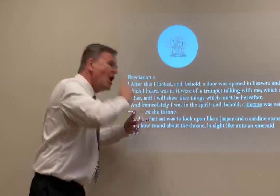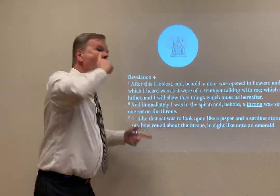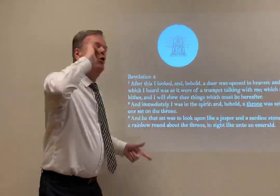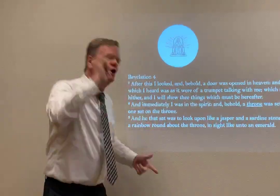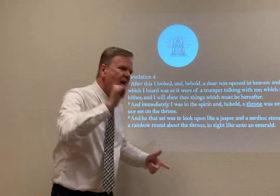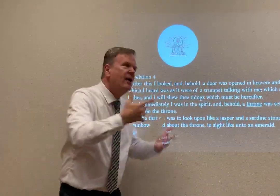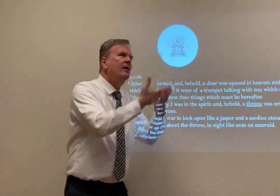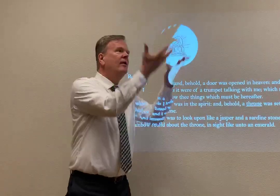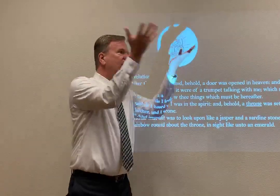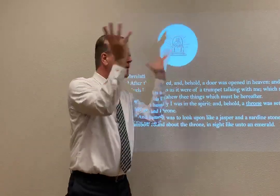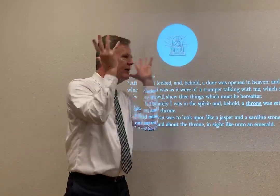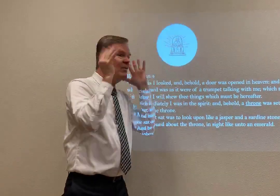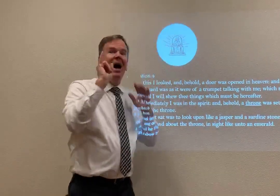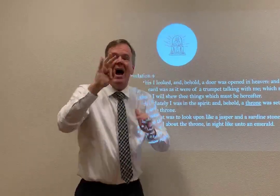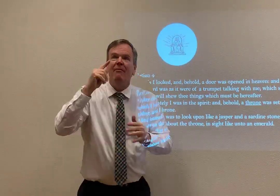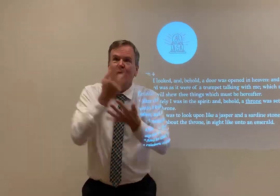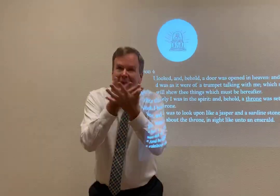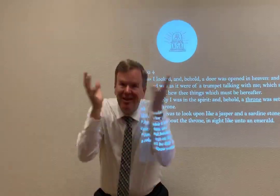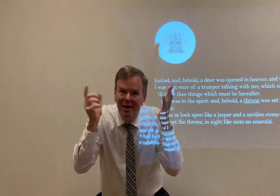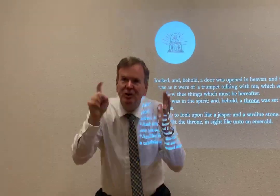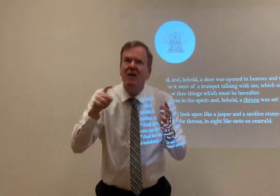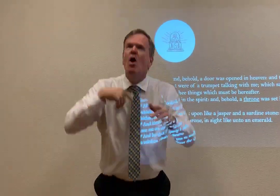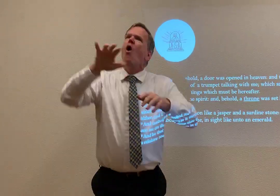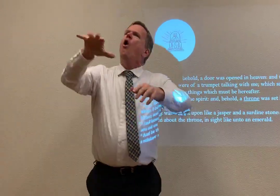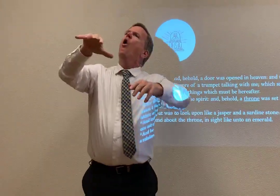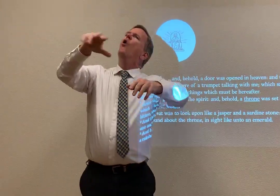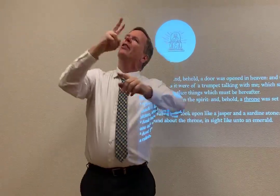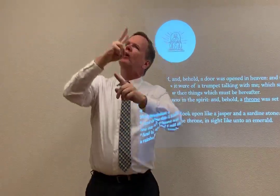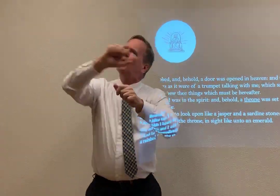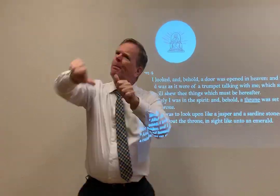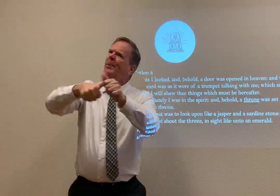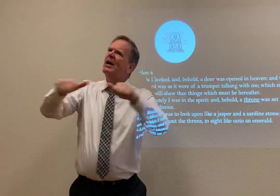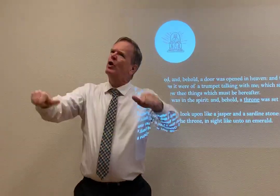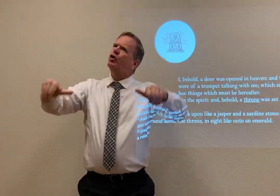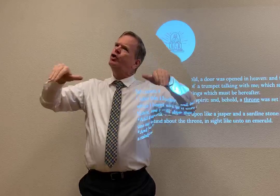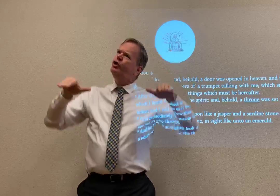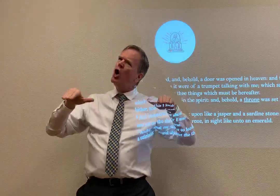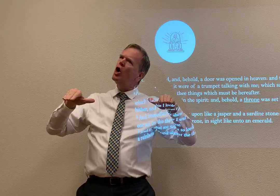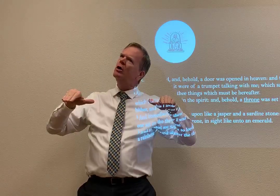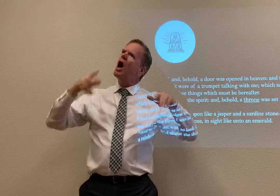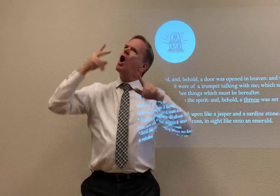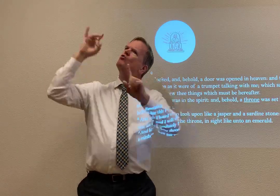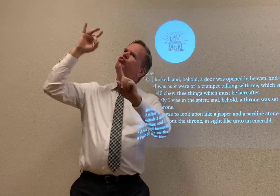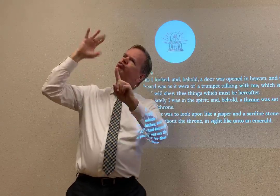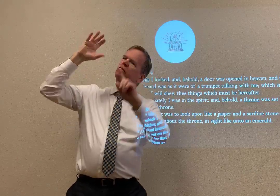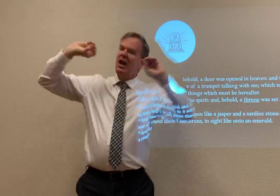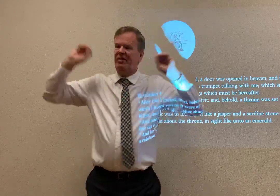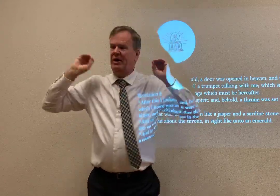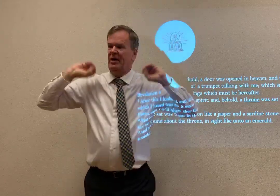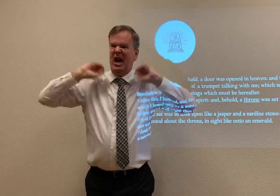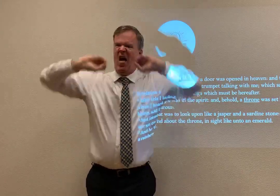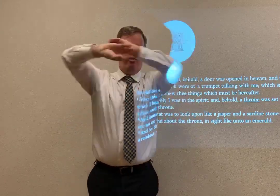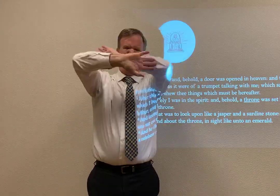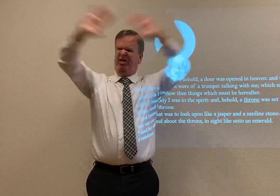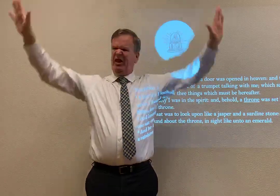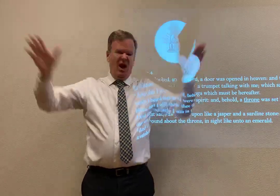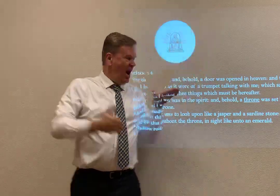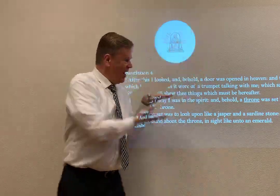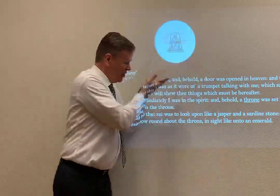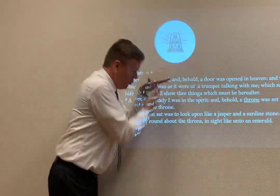verse 1 and 2, and then number 3, verse 3, he goes into other things. But you notice, he doesn't make mention of